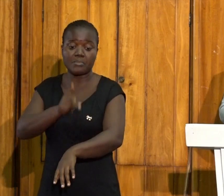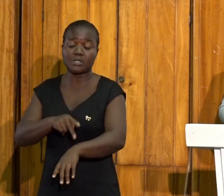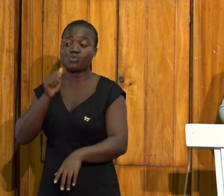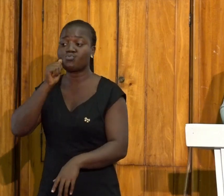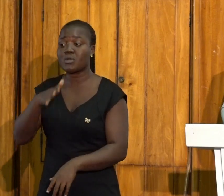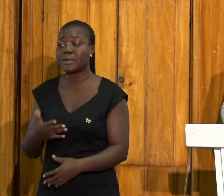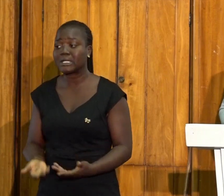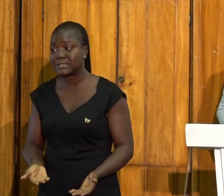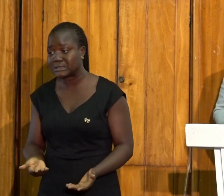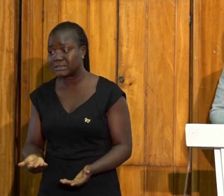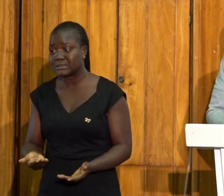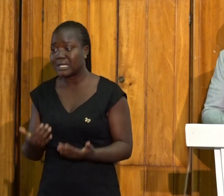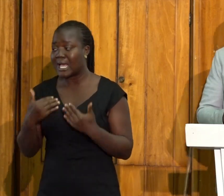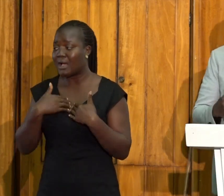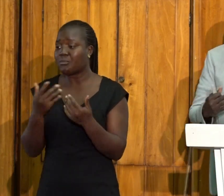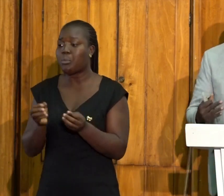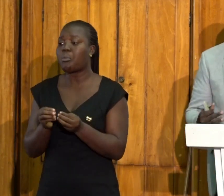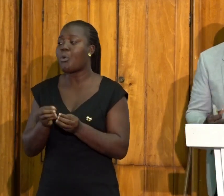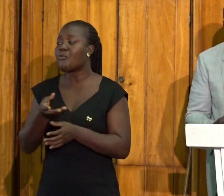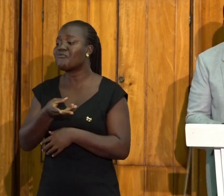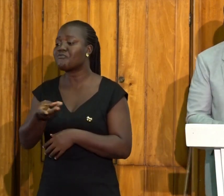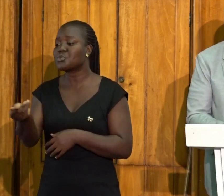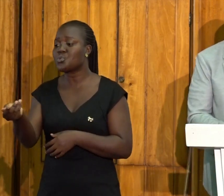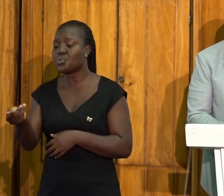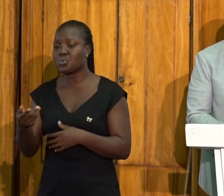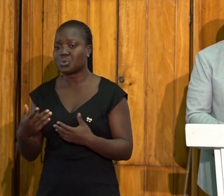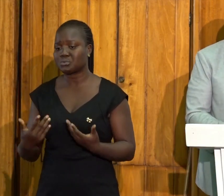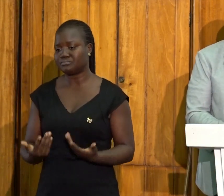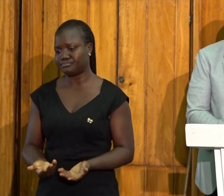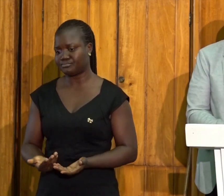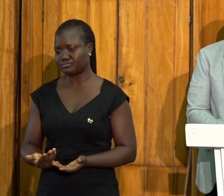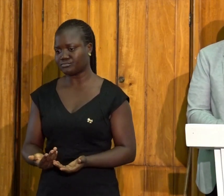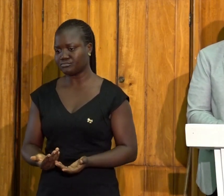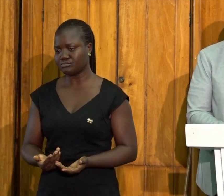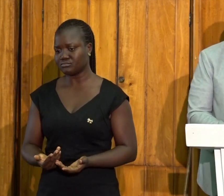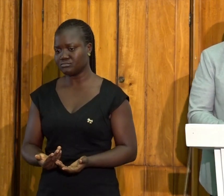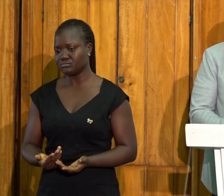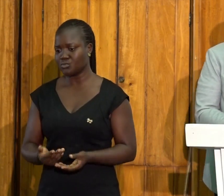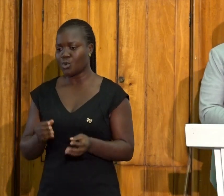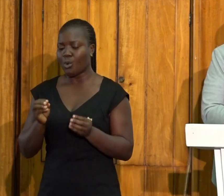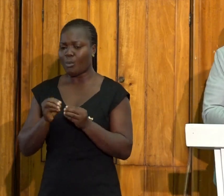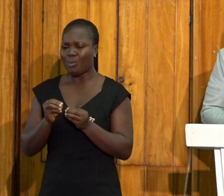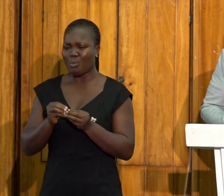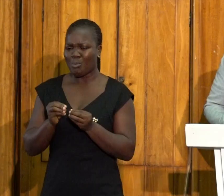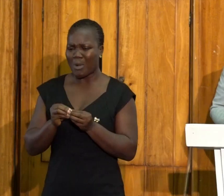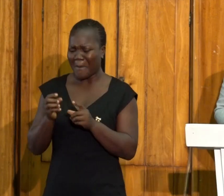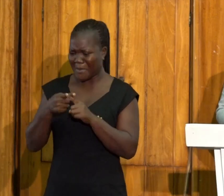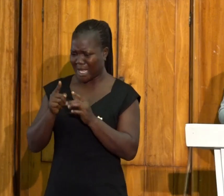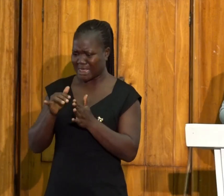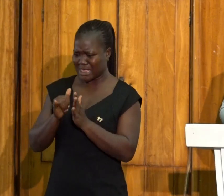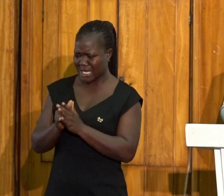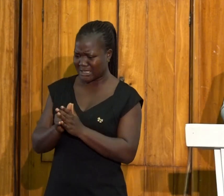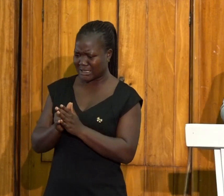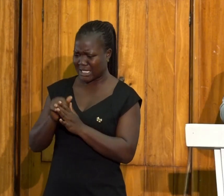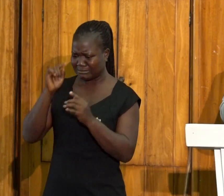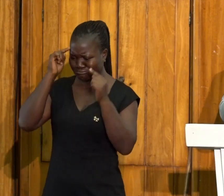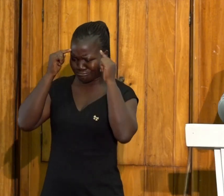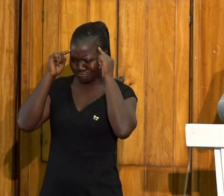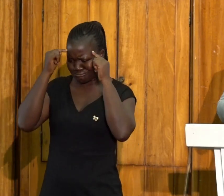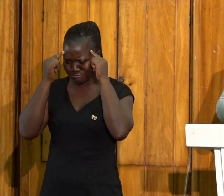be vulnerable population, and there were issues about lack of clinical data. But that